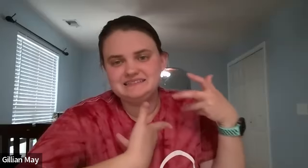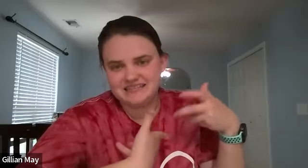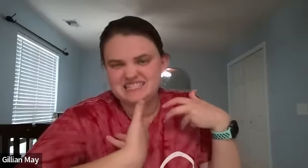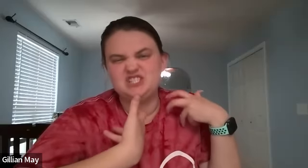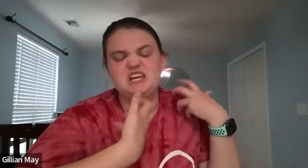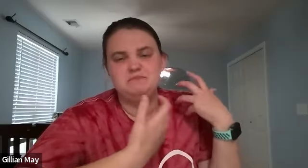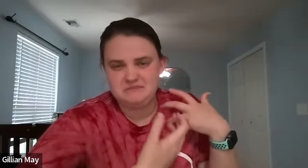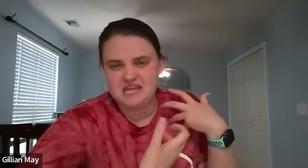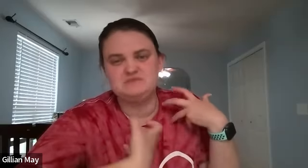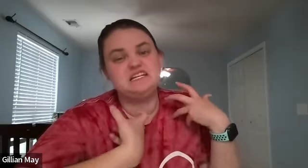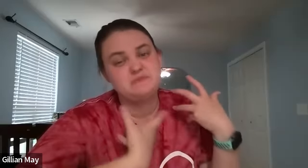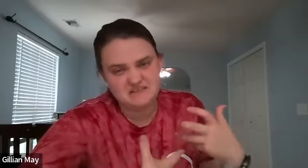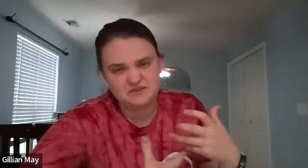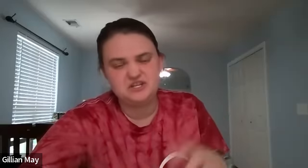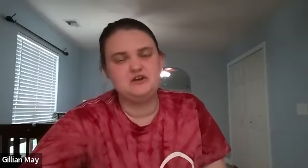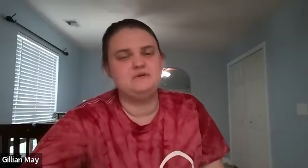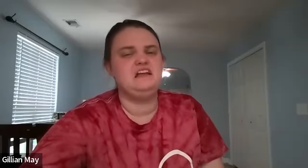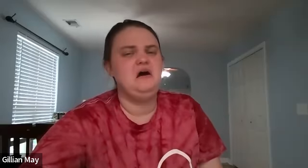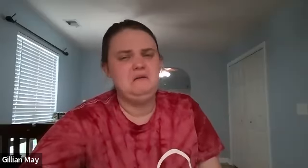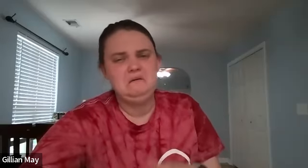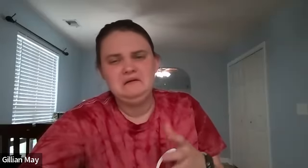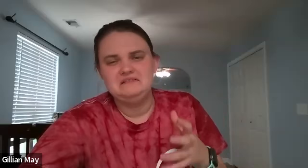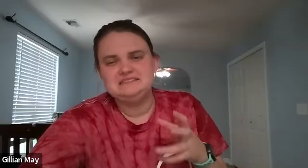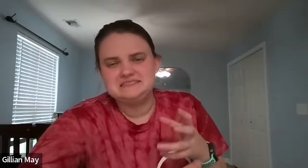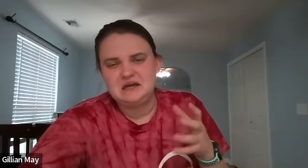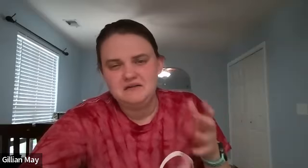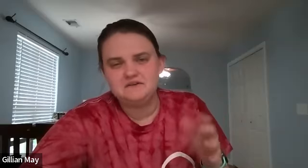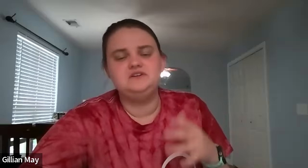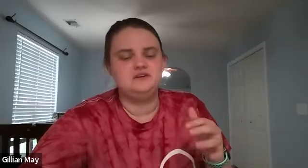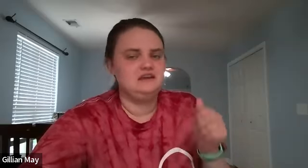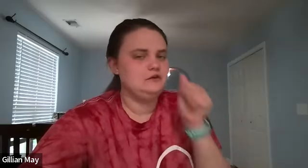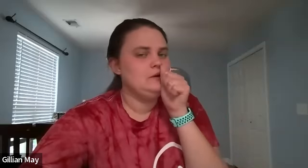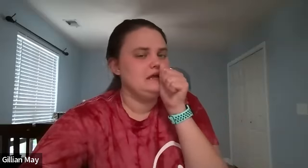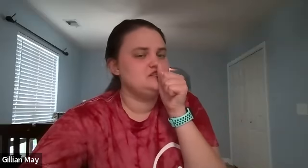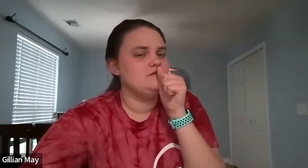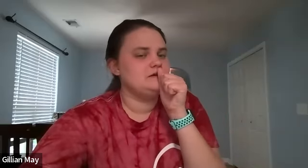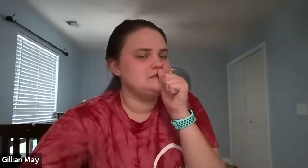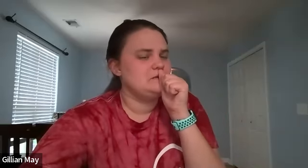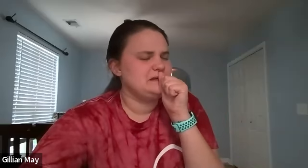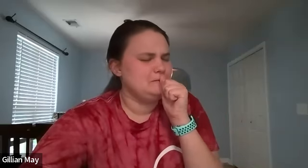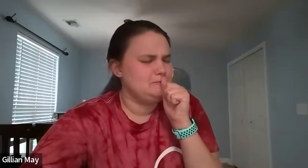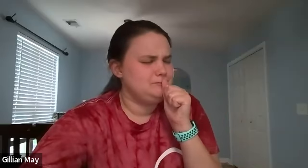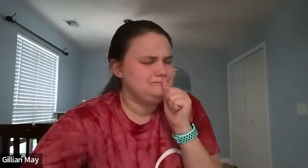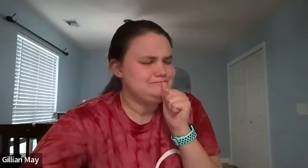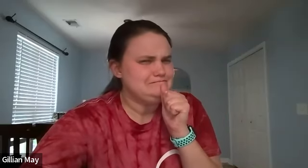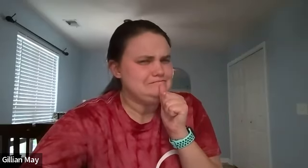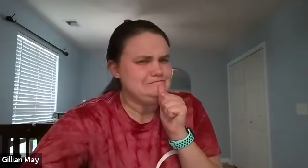like it's just, I'm being patient, but it's painful, you know, we're like, oh, this is awful, you know, kind of deal, is you go very slow with